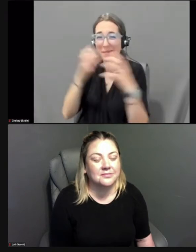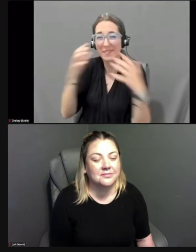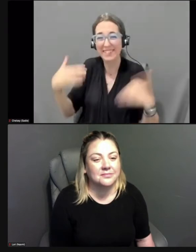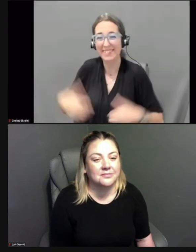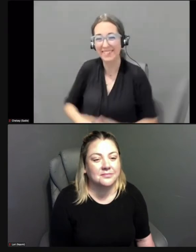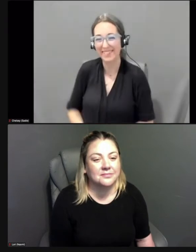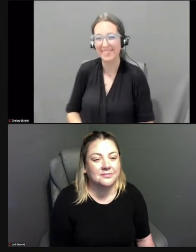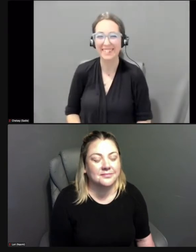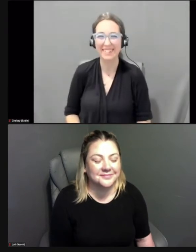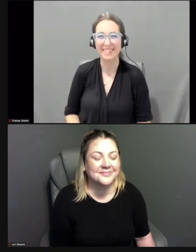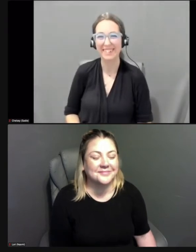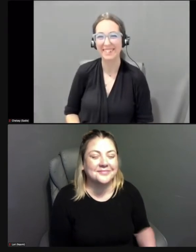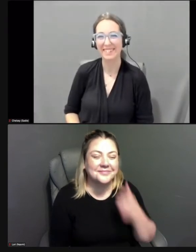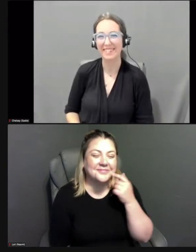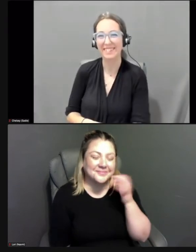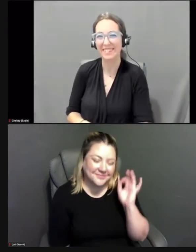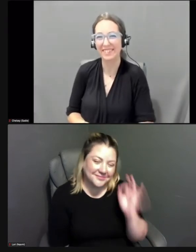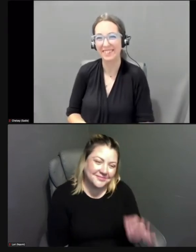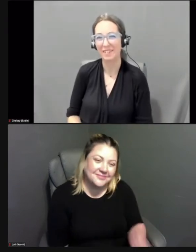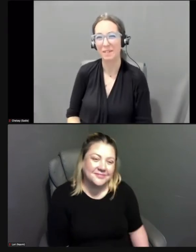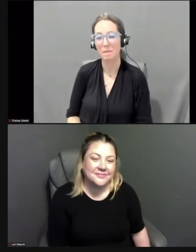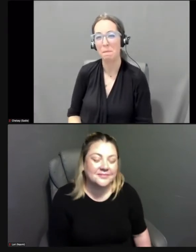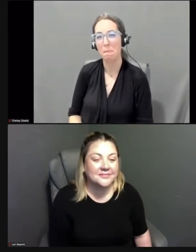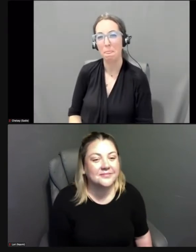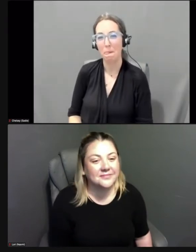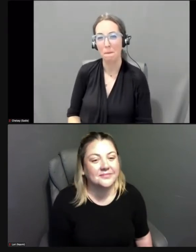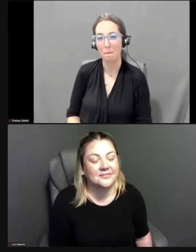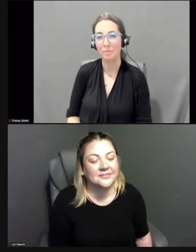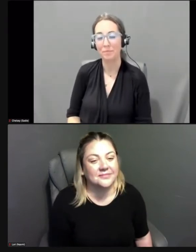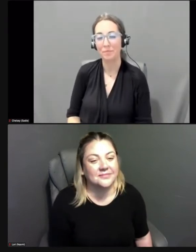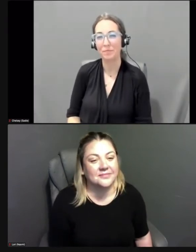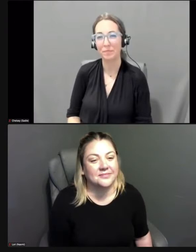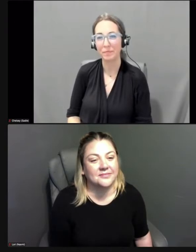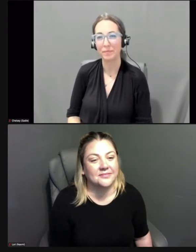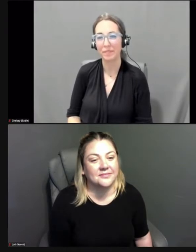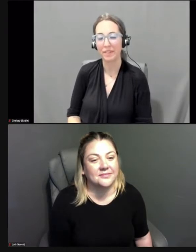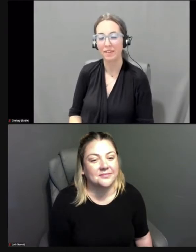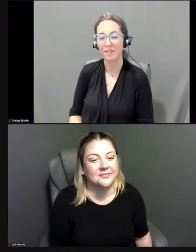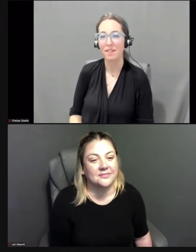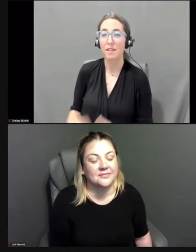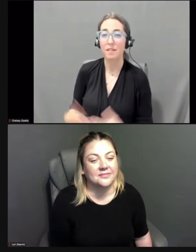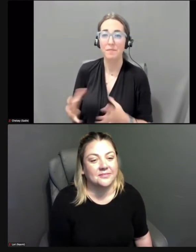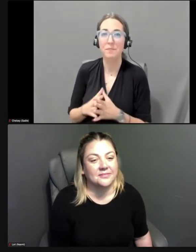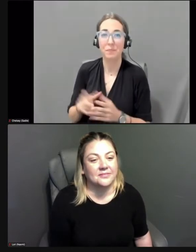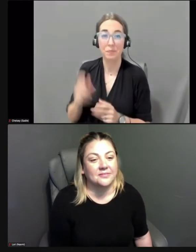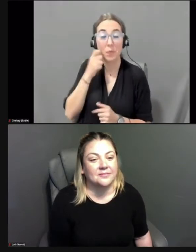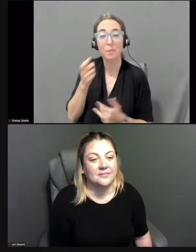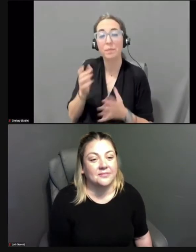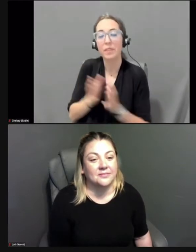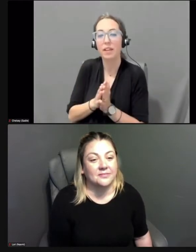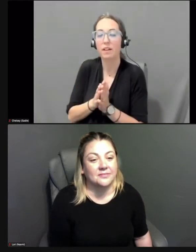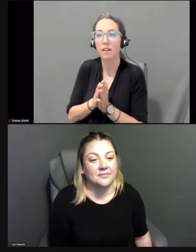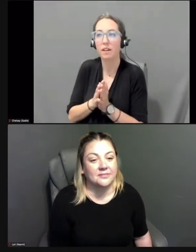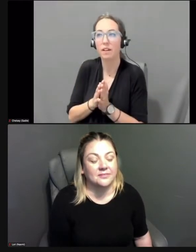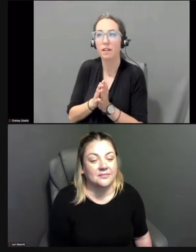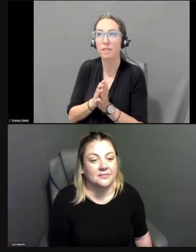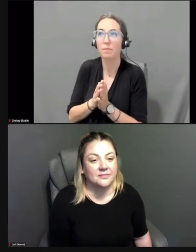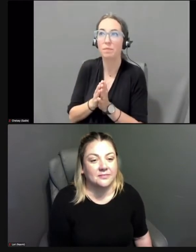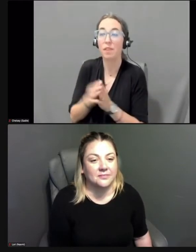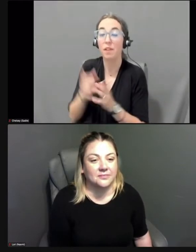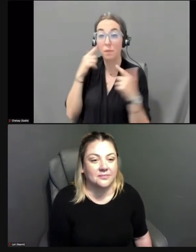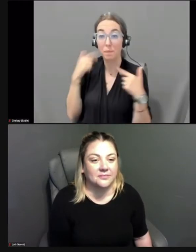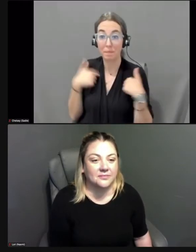For sure. That's cool. I think the turning point, well, I don't want to say the turning point, but like a